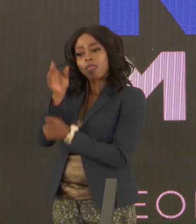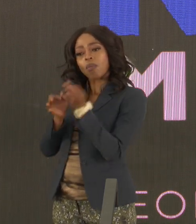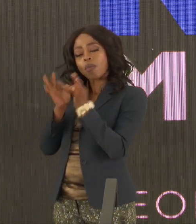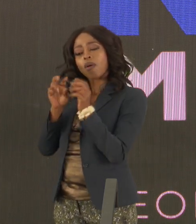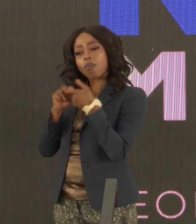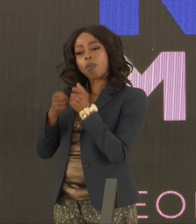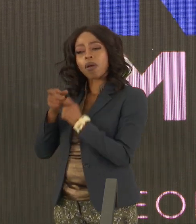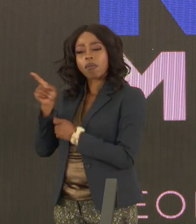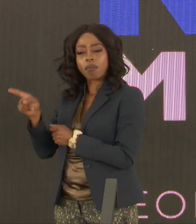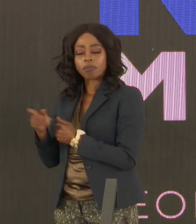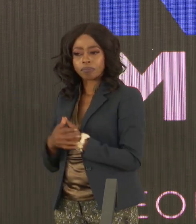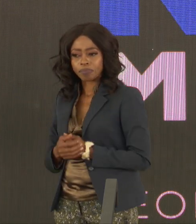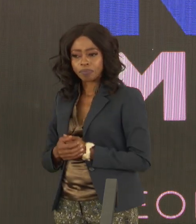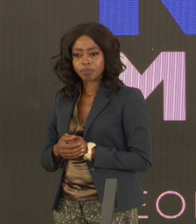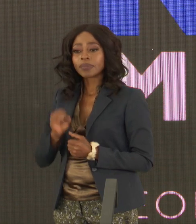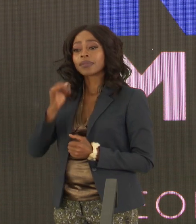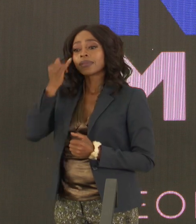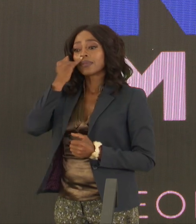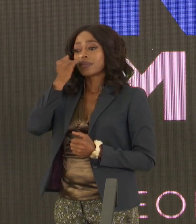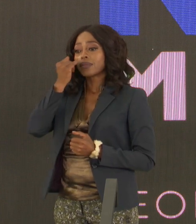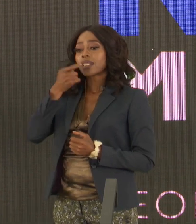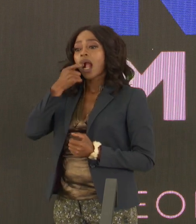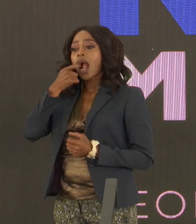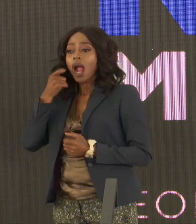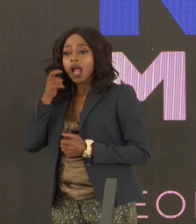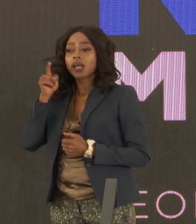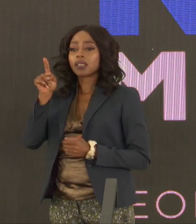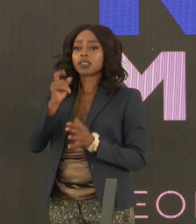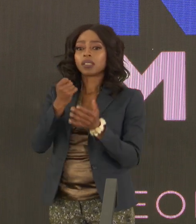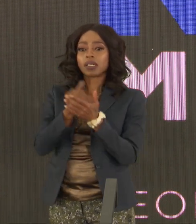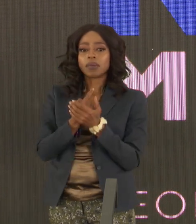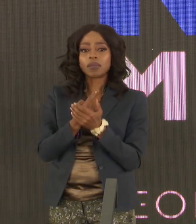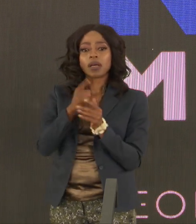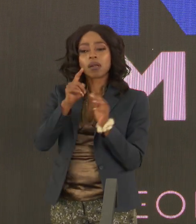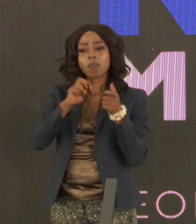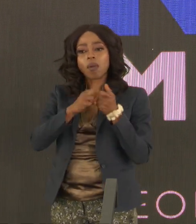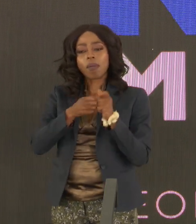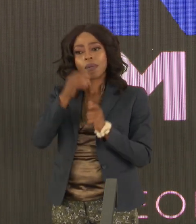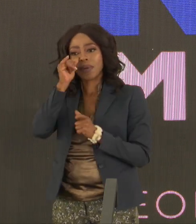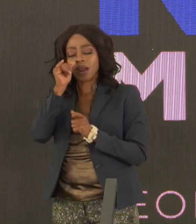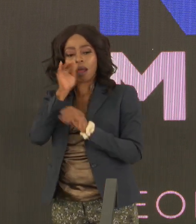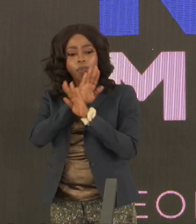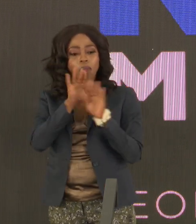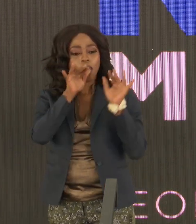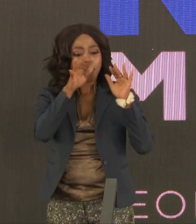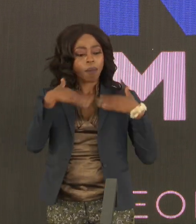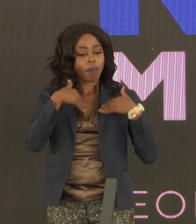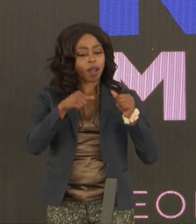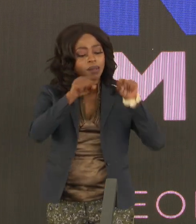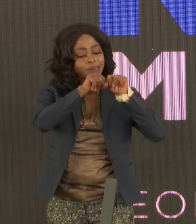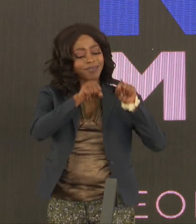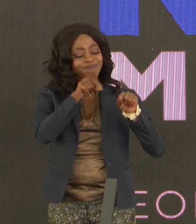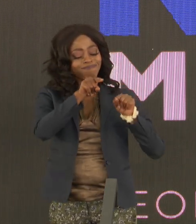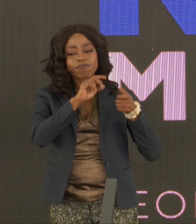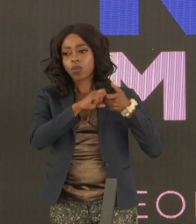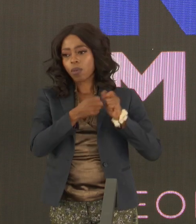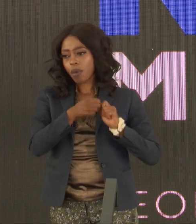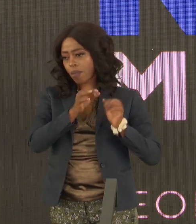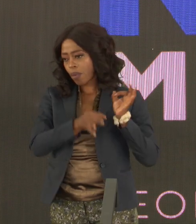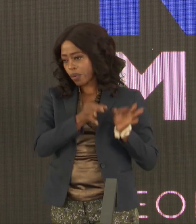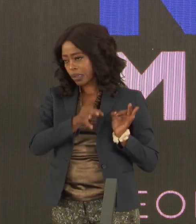problem. If drug addiction is regarded only as a crime problem, not a public health system, that is a political